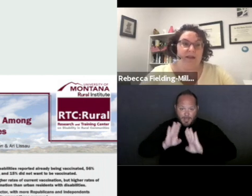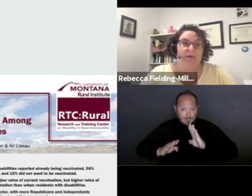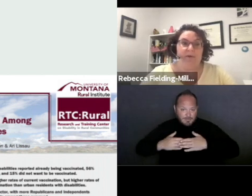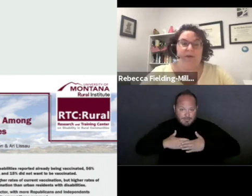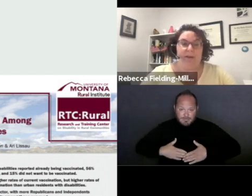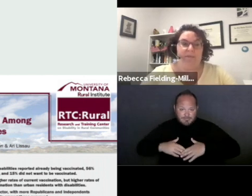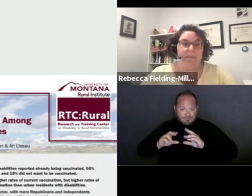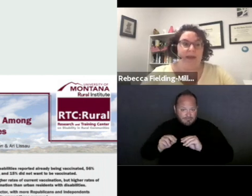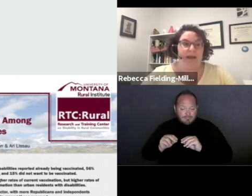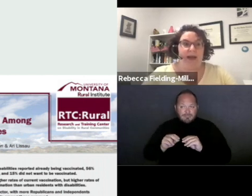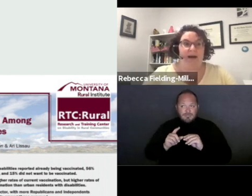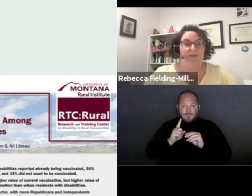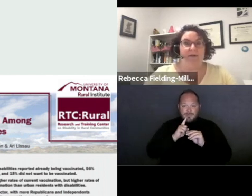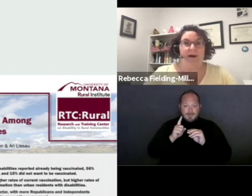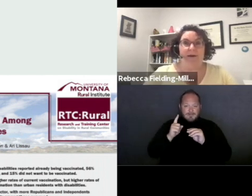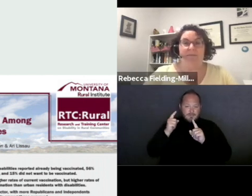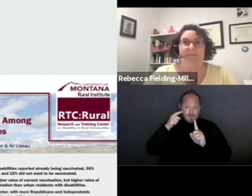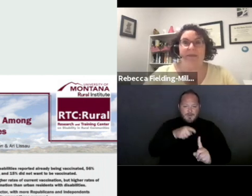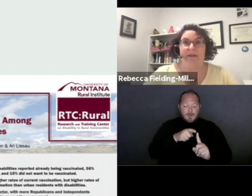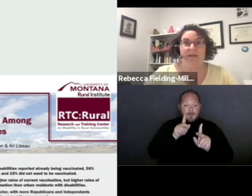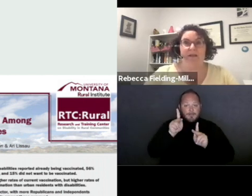are disabled, they may have